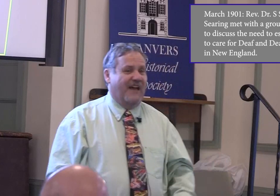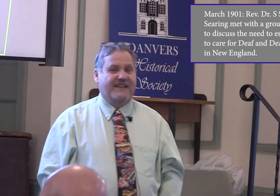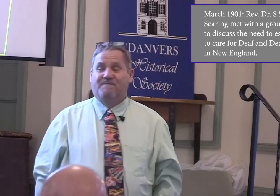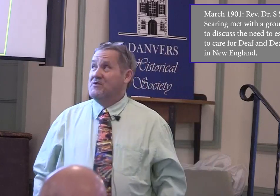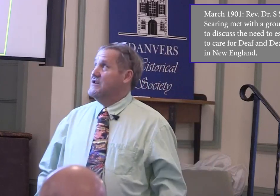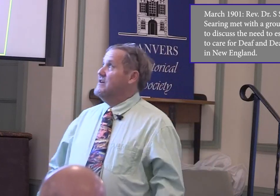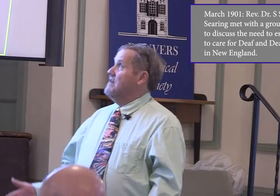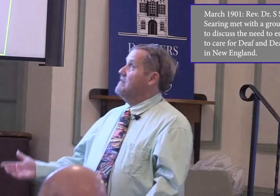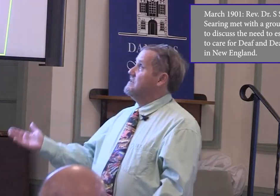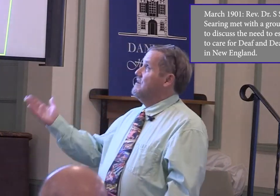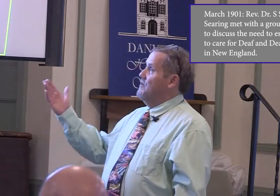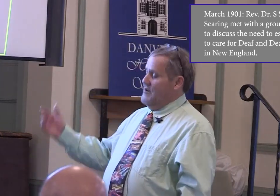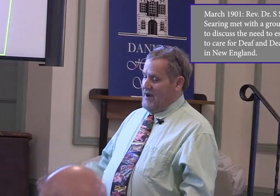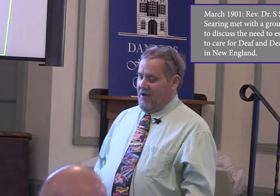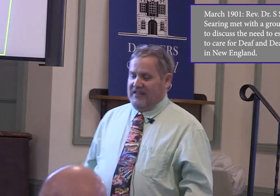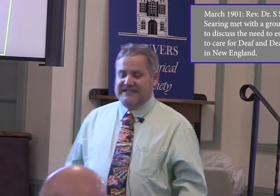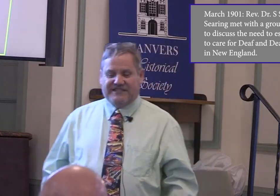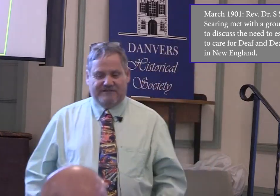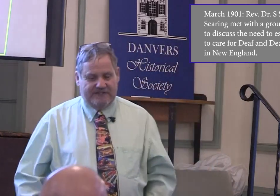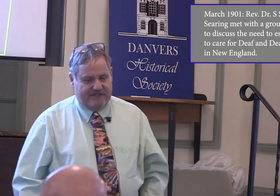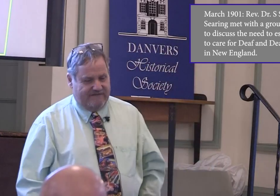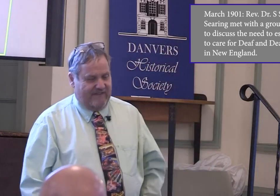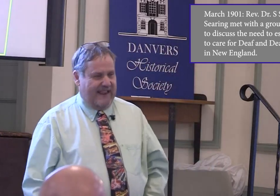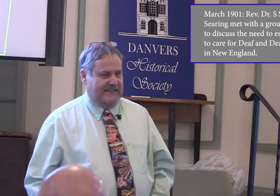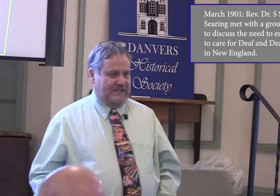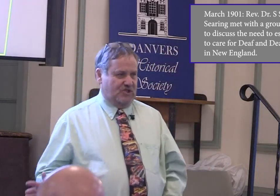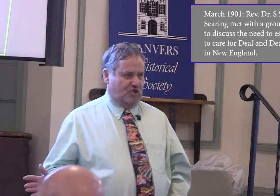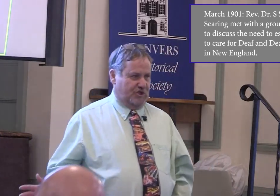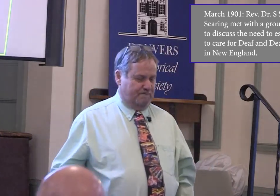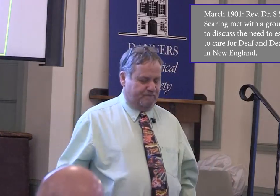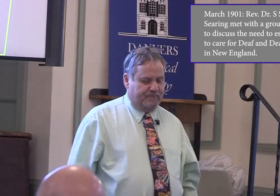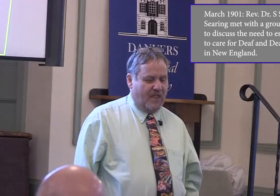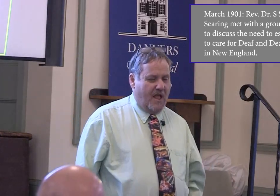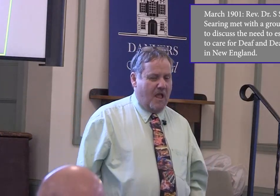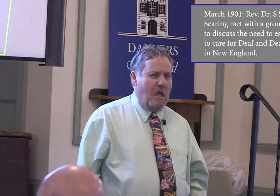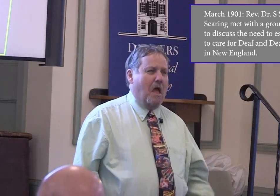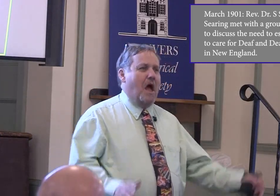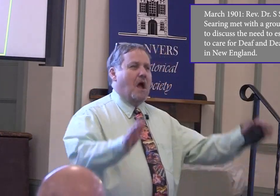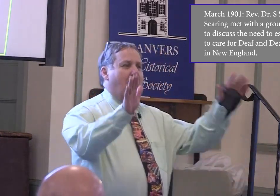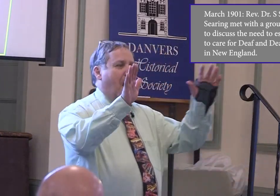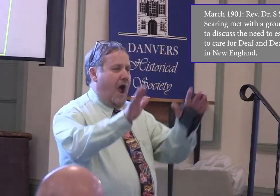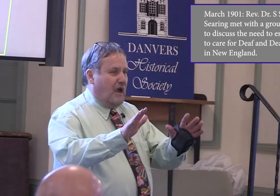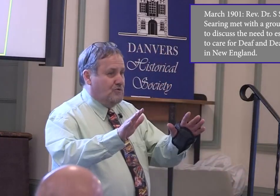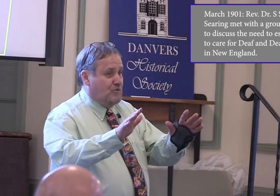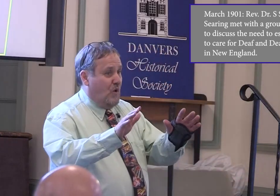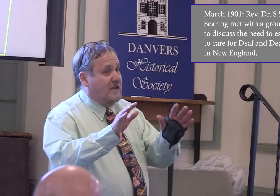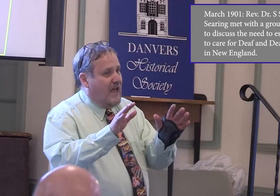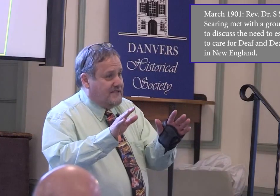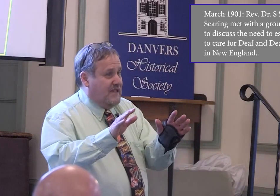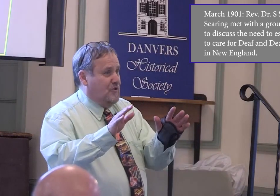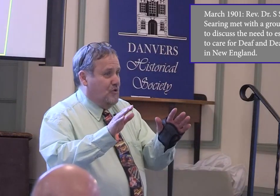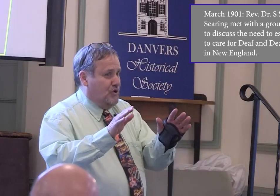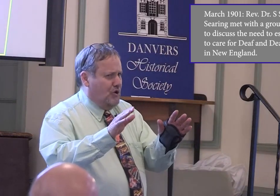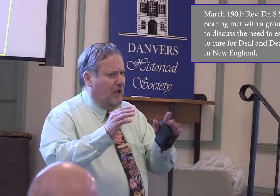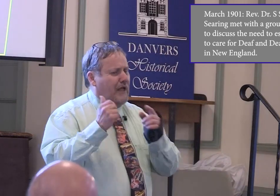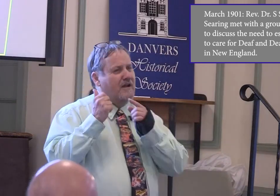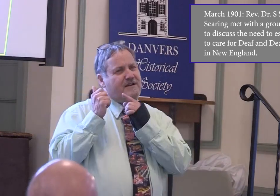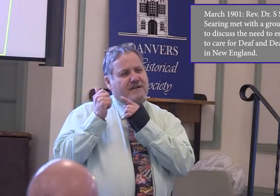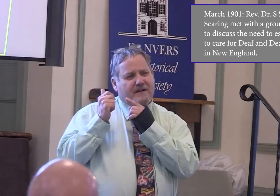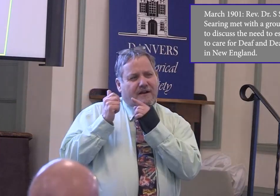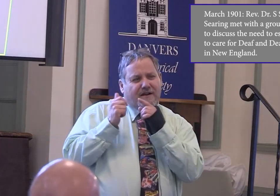All right. So now the history of NEHD. I do, as I said